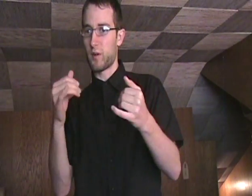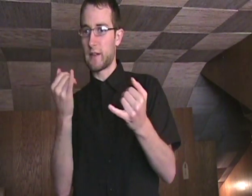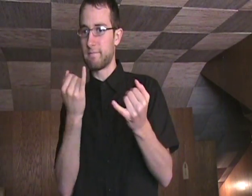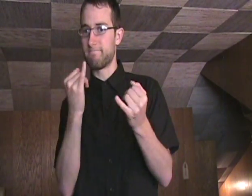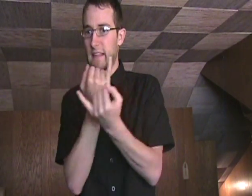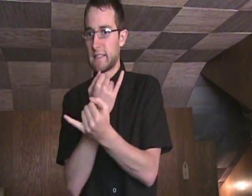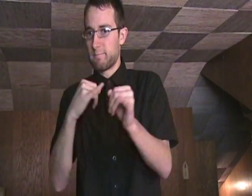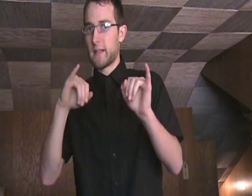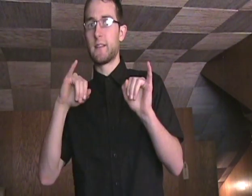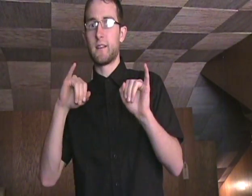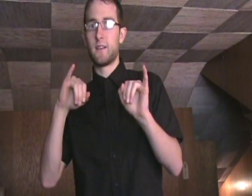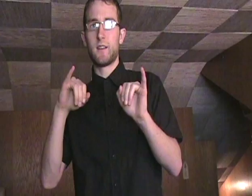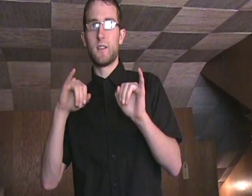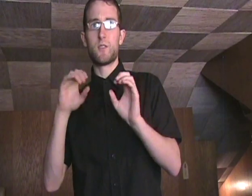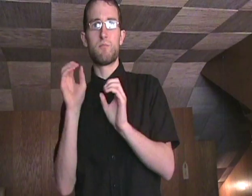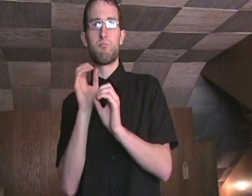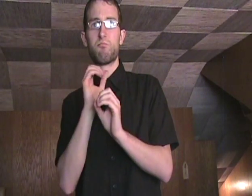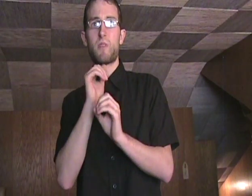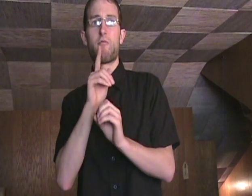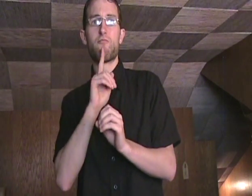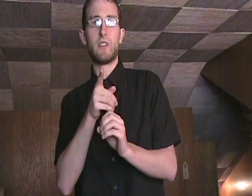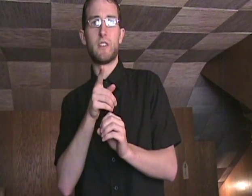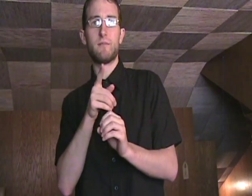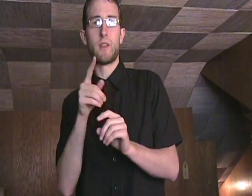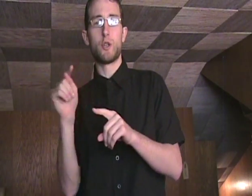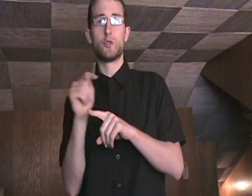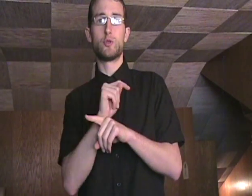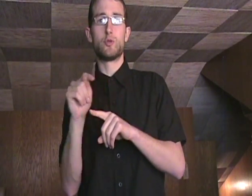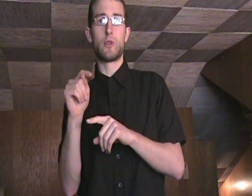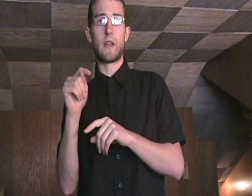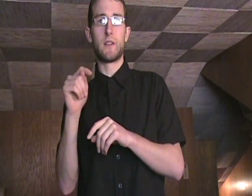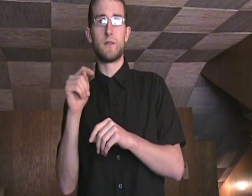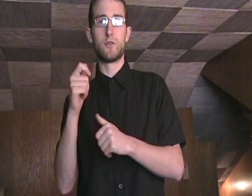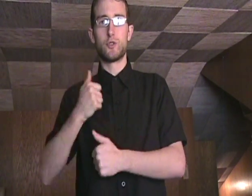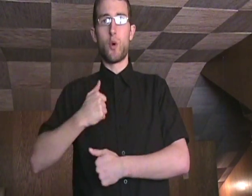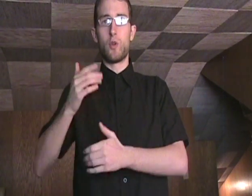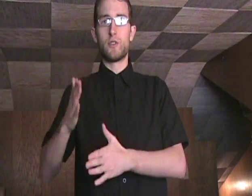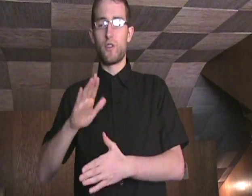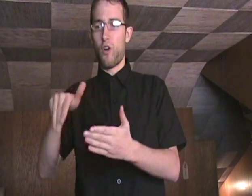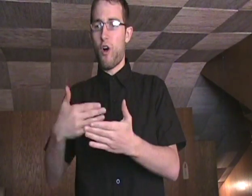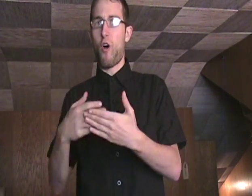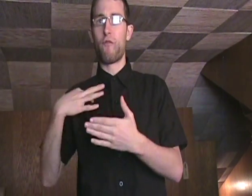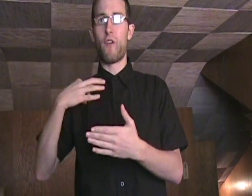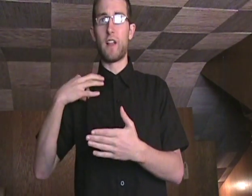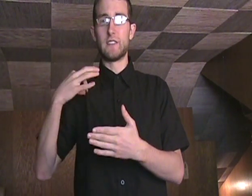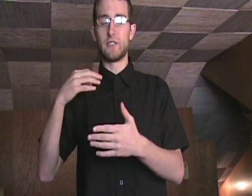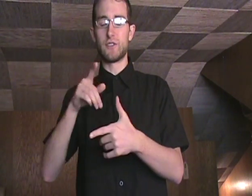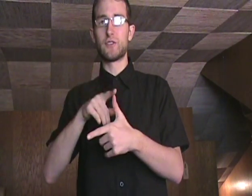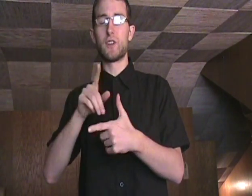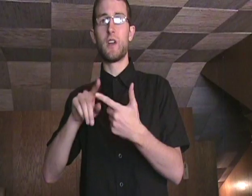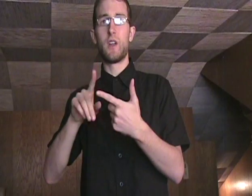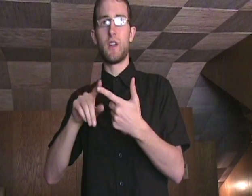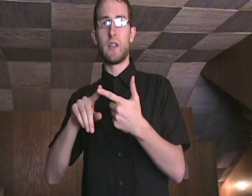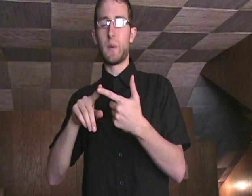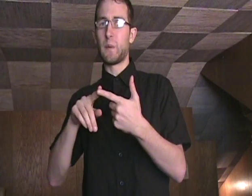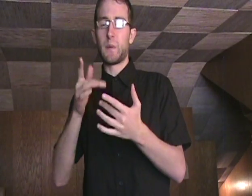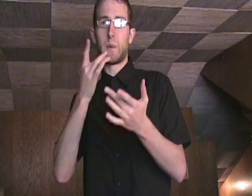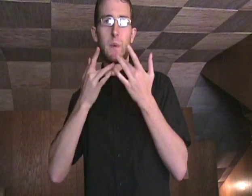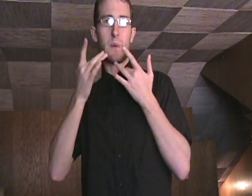well-trained soldiers. They were just volunteers. And they lacked supplies. Didn't have enough money coming in to keep them